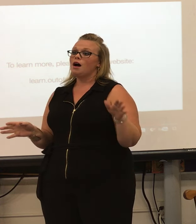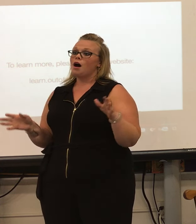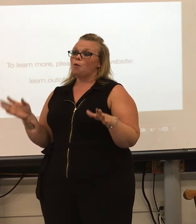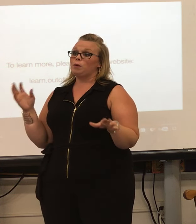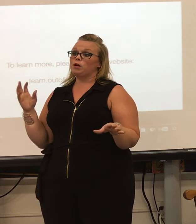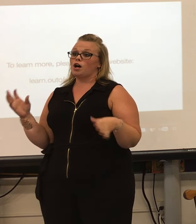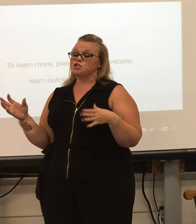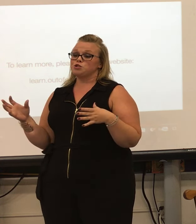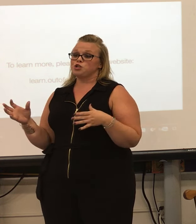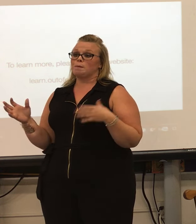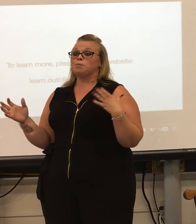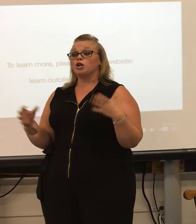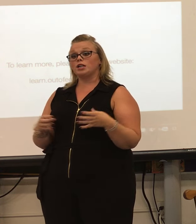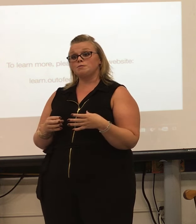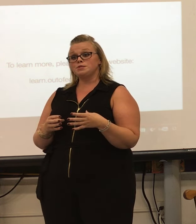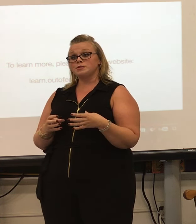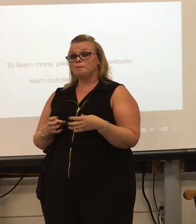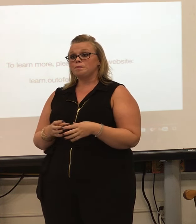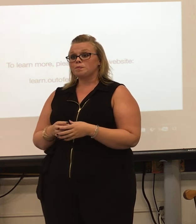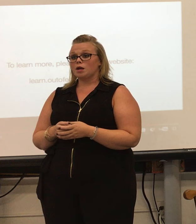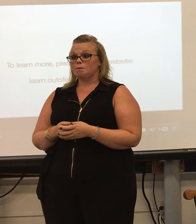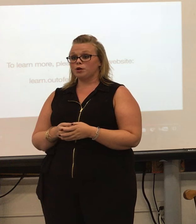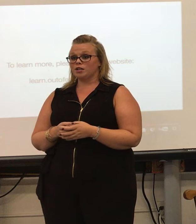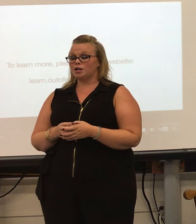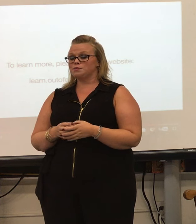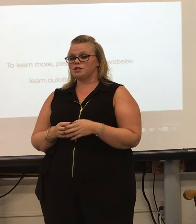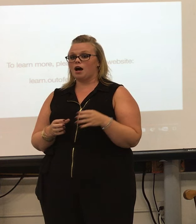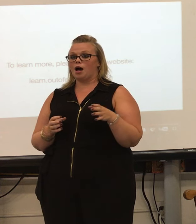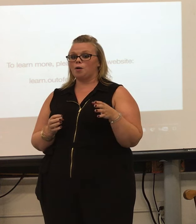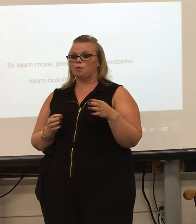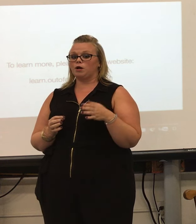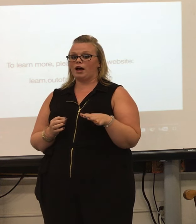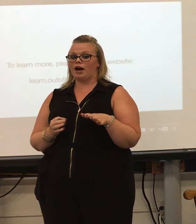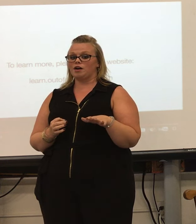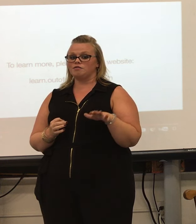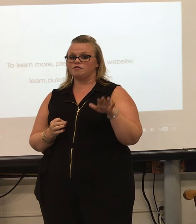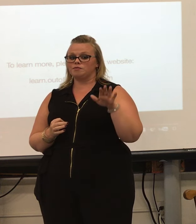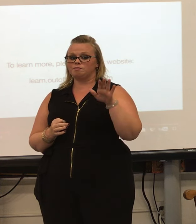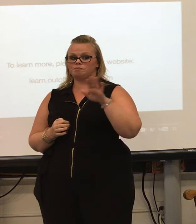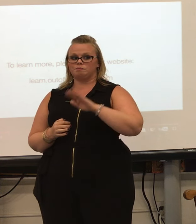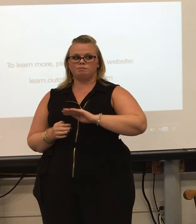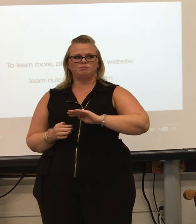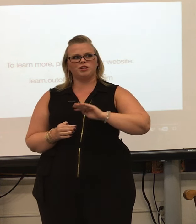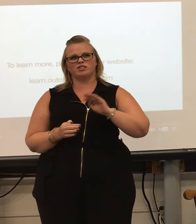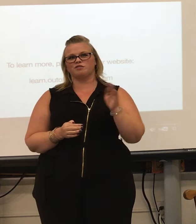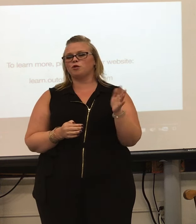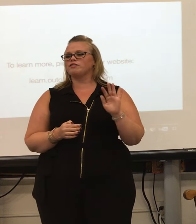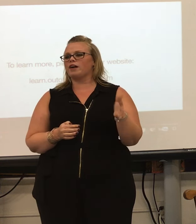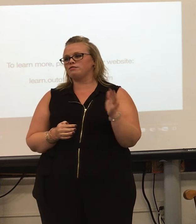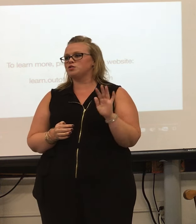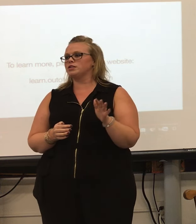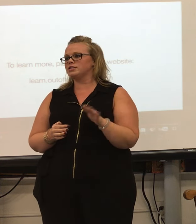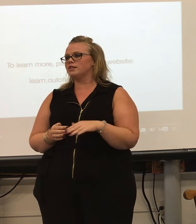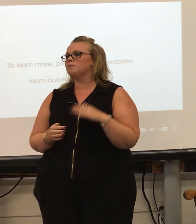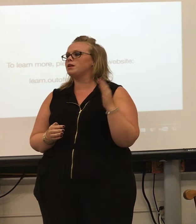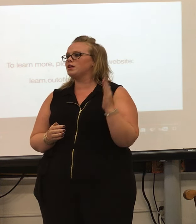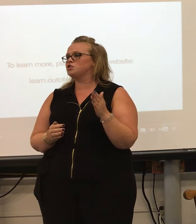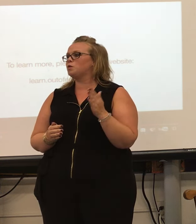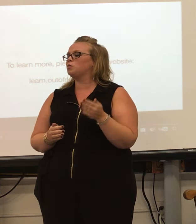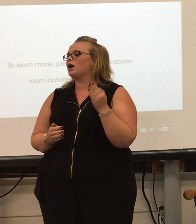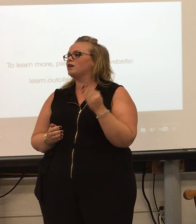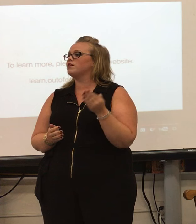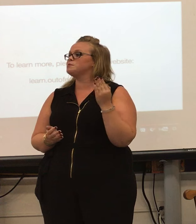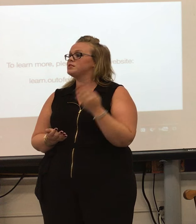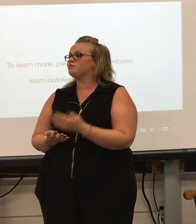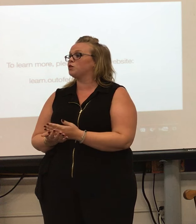time. We will also start book clubs. Book clubs will have usually 4 to 5 students in them, and